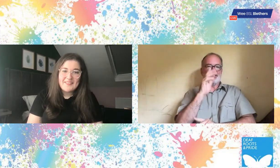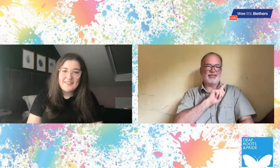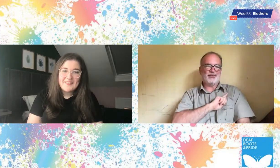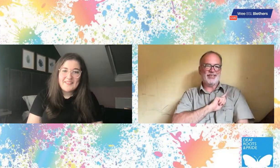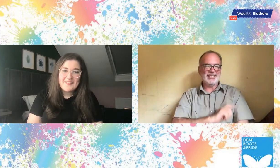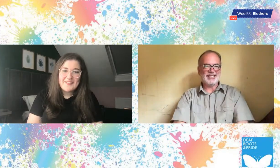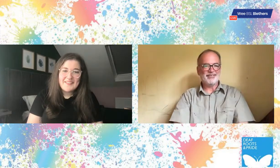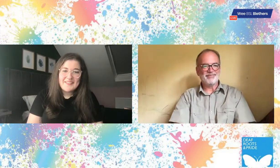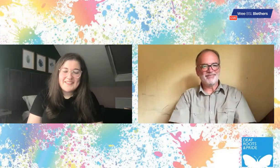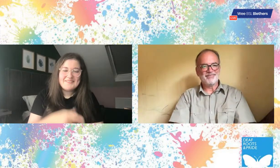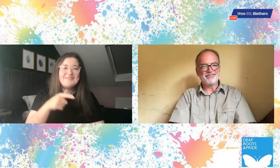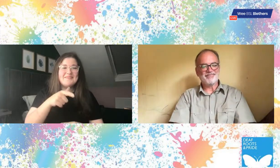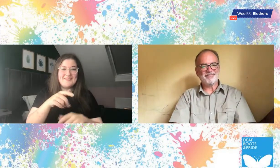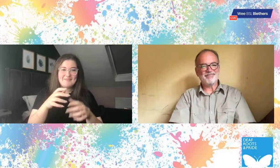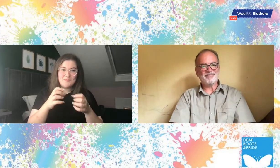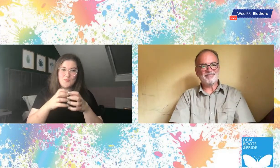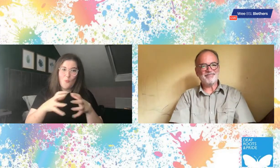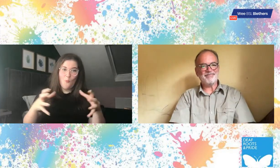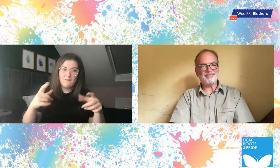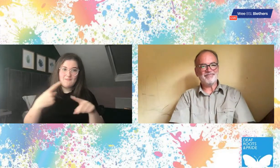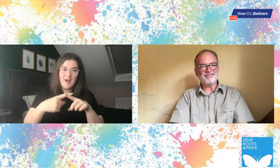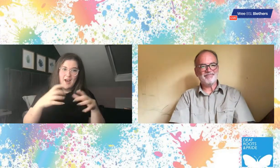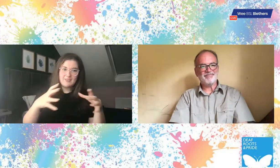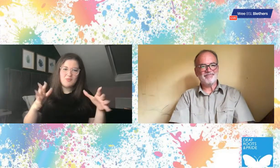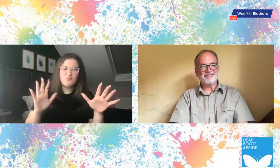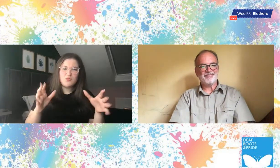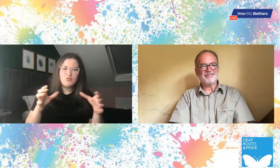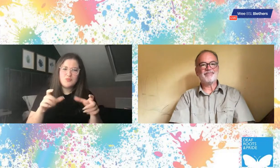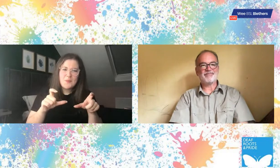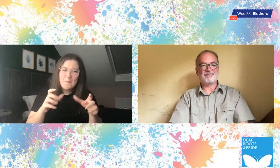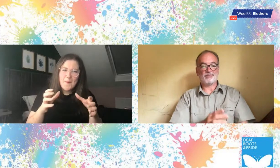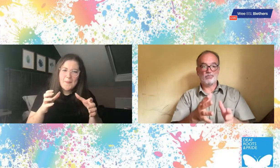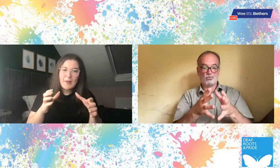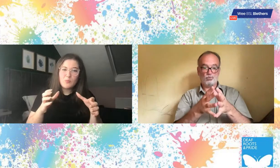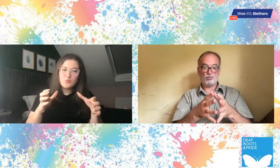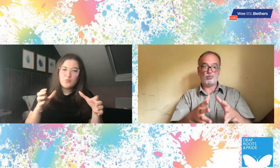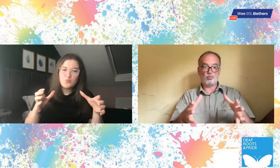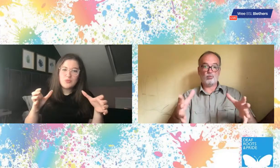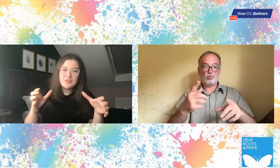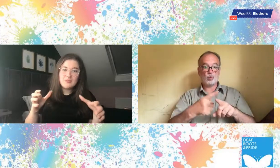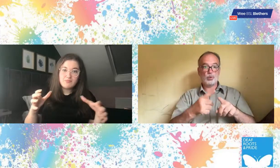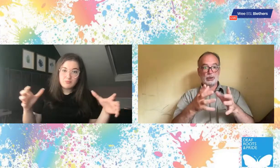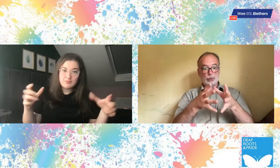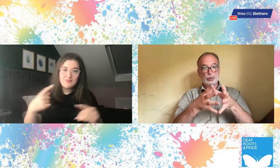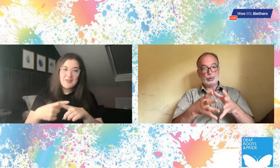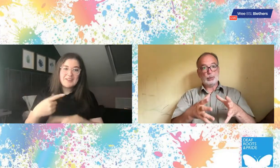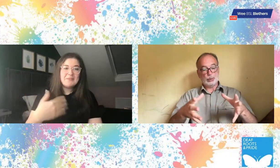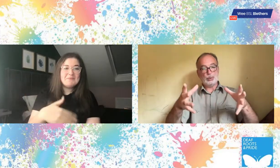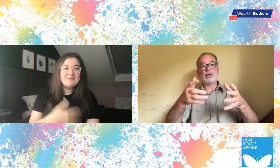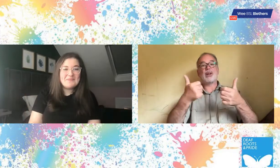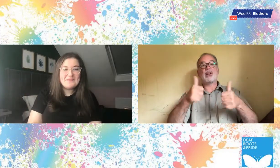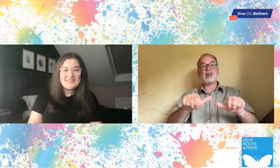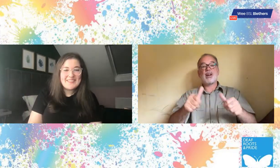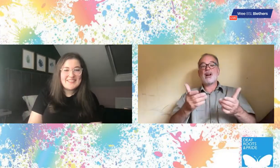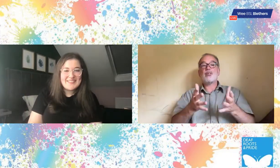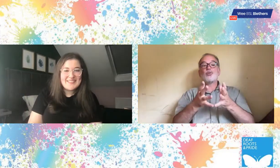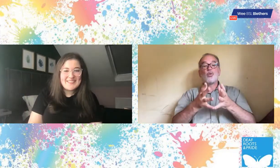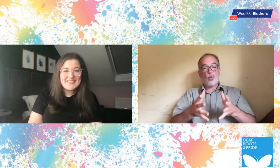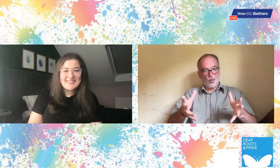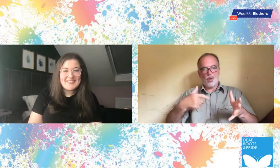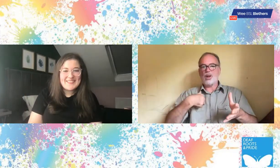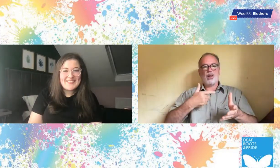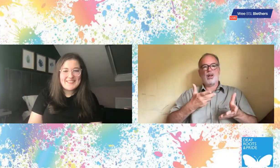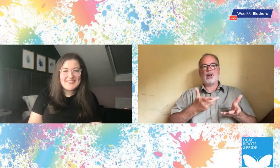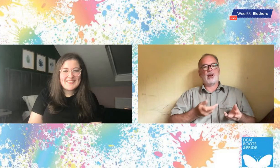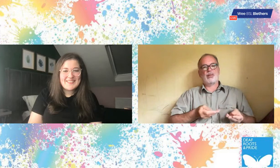sharp claws to help them climb the tree trunks. But they are very sharp. How fast do they grow? But they grow